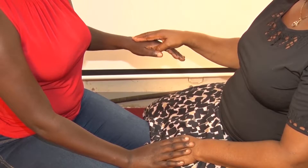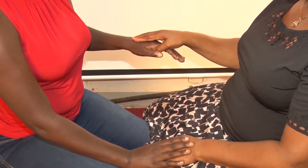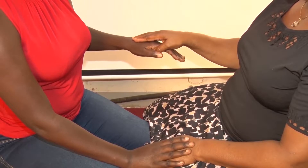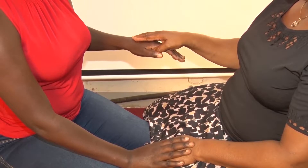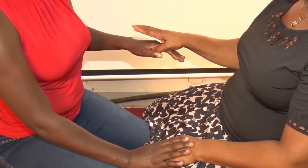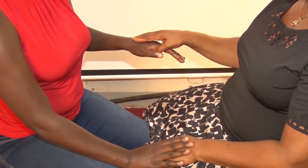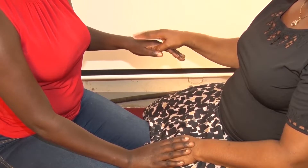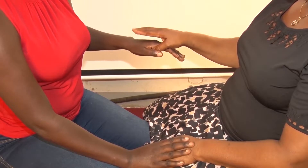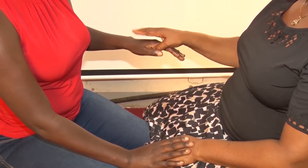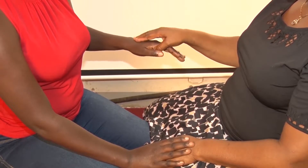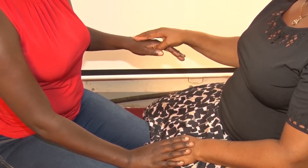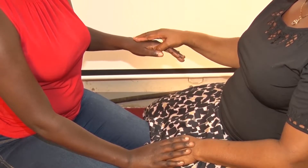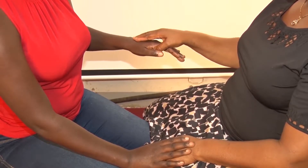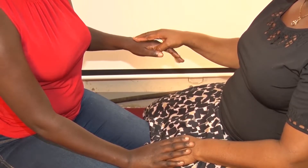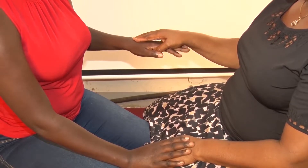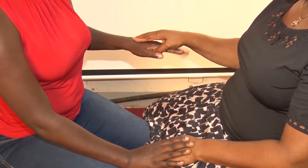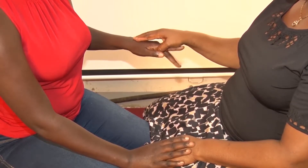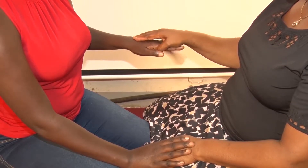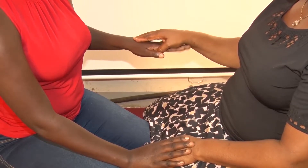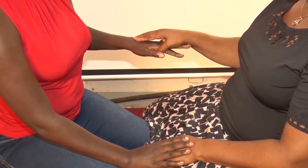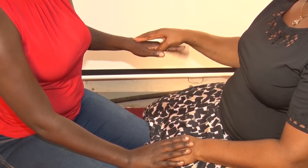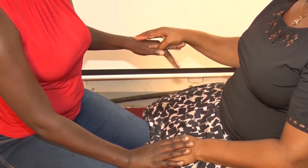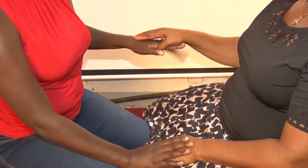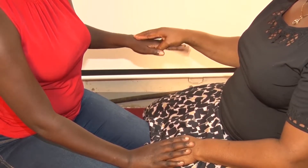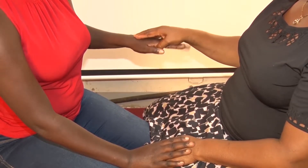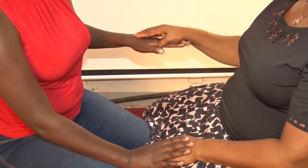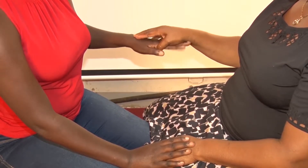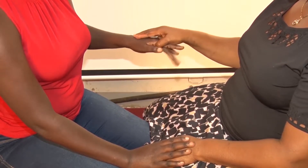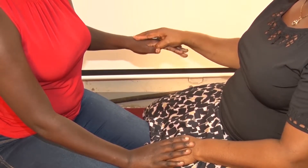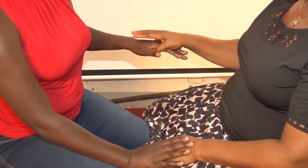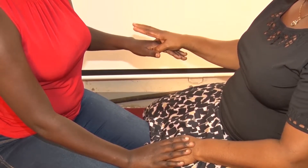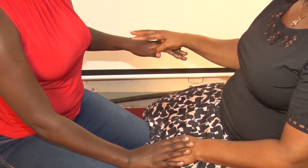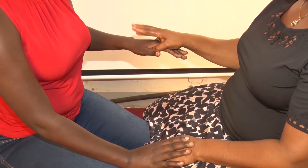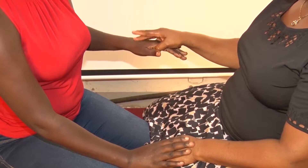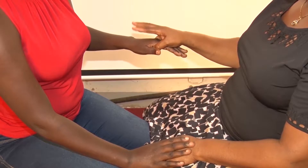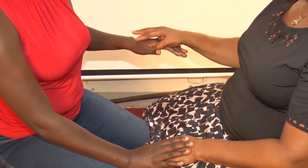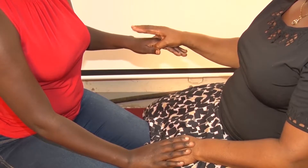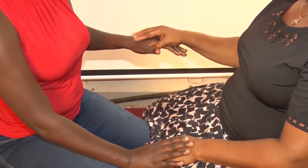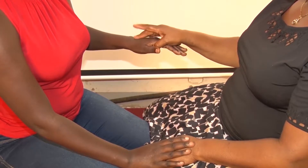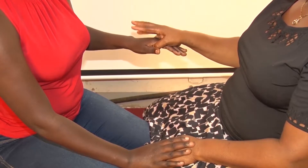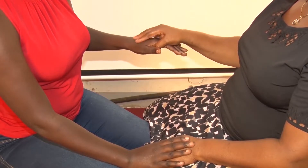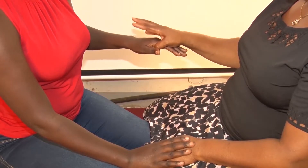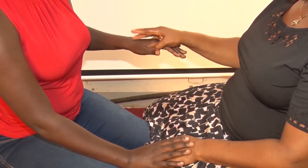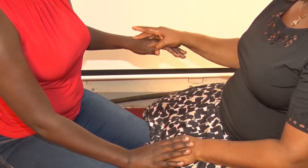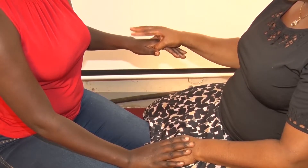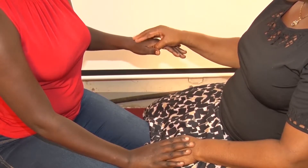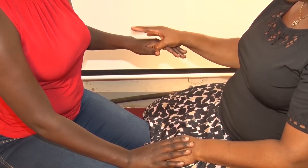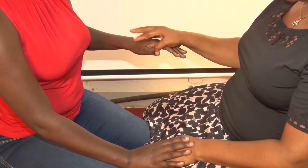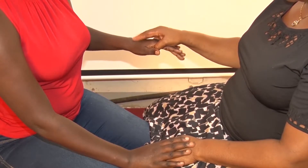of the listener. We're assuming that the listener is the person with deaf blindness. So